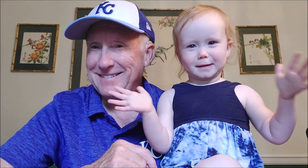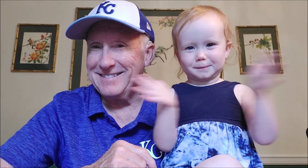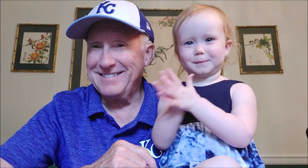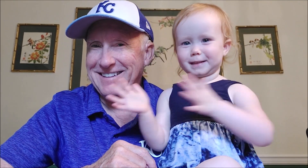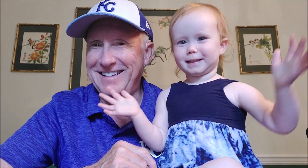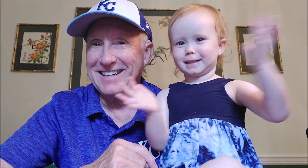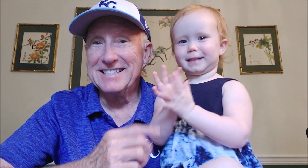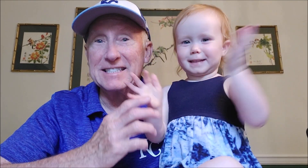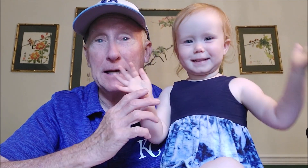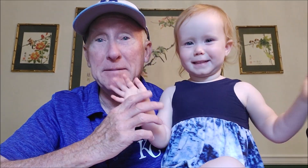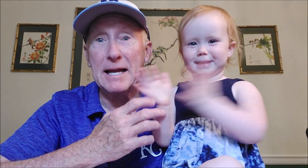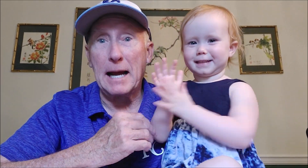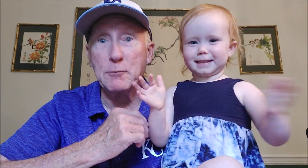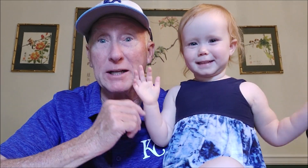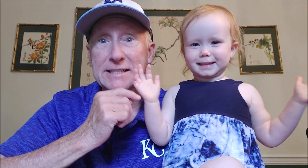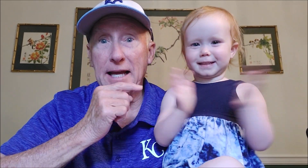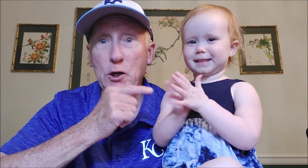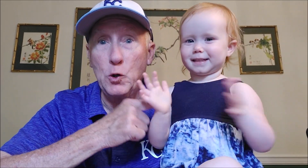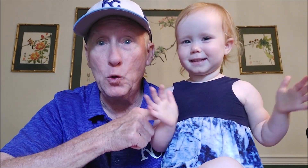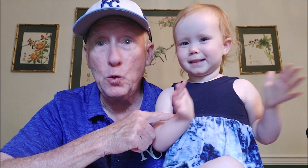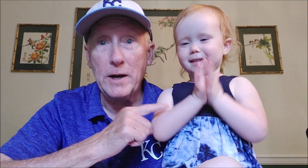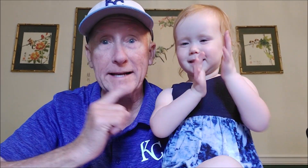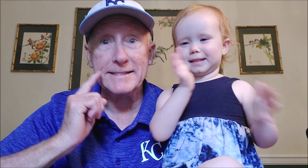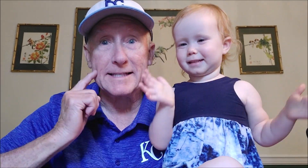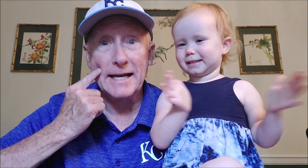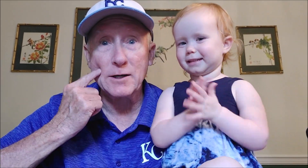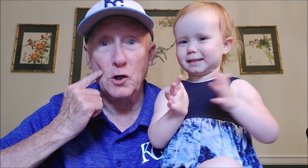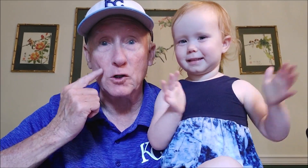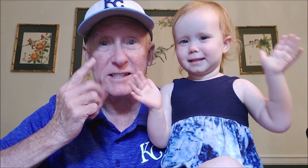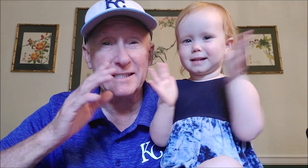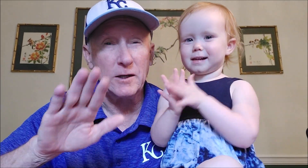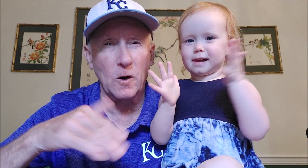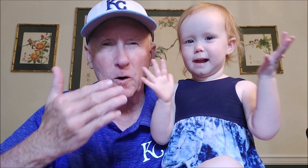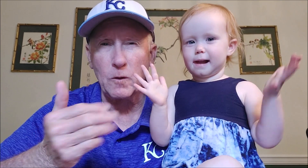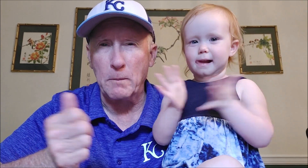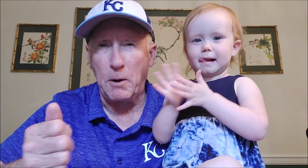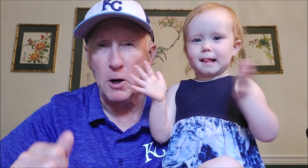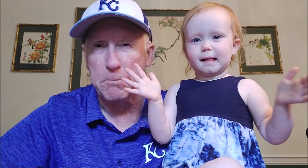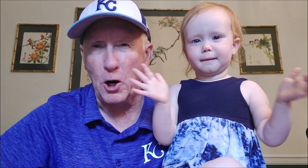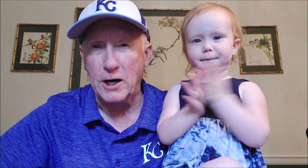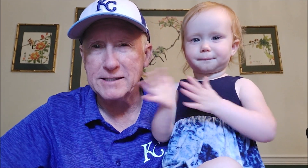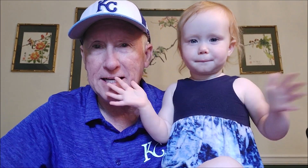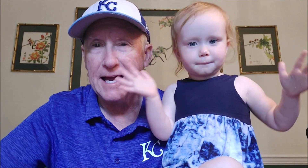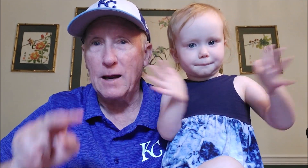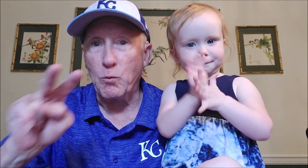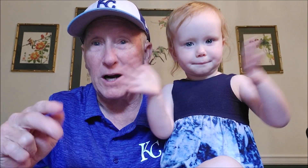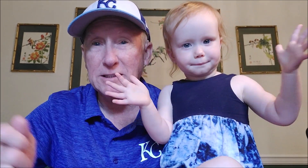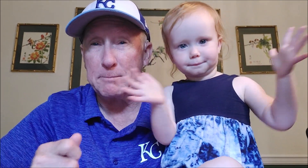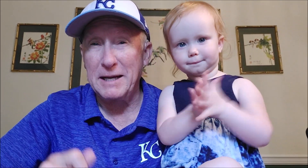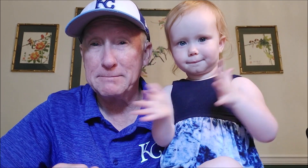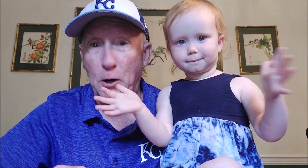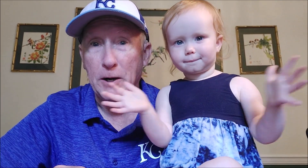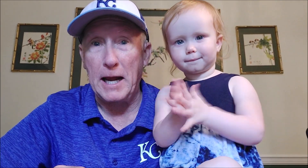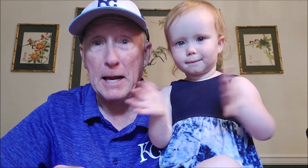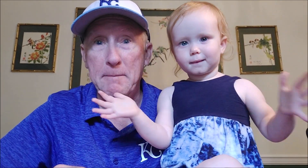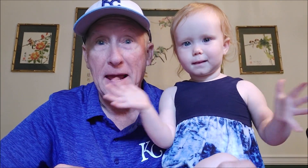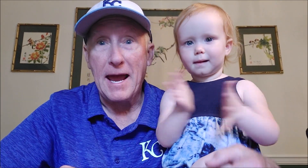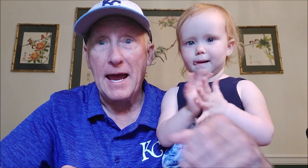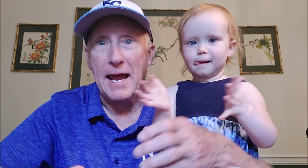quack. to someday I'm going to take you and Sandra to see all the ballpark and watch the baseball game and